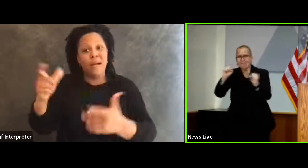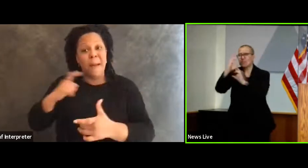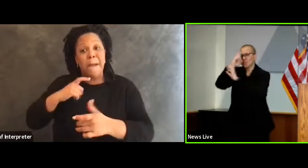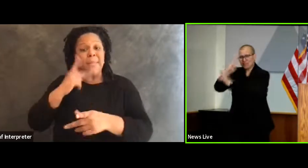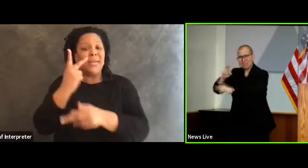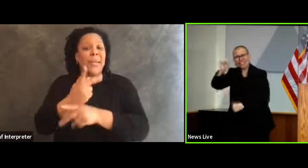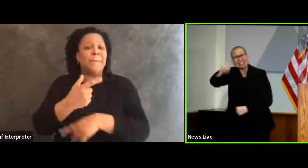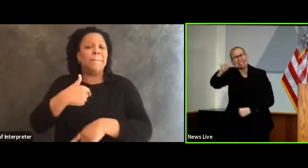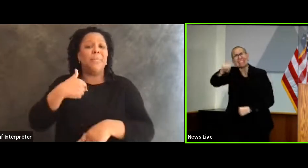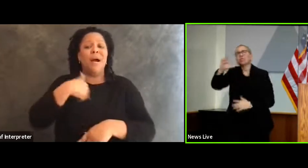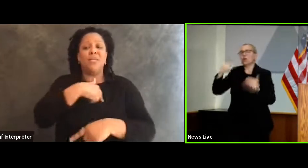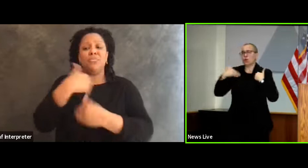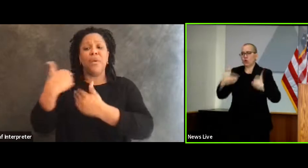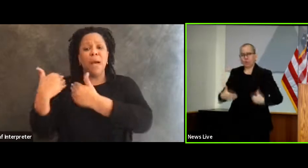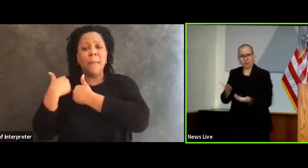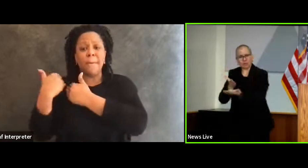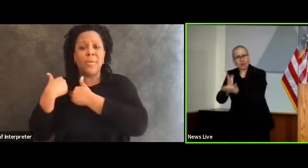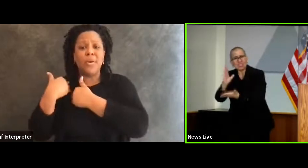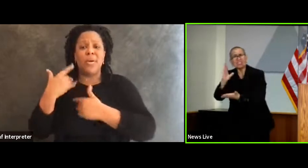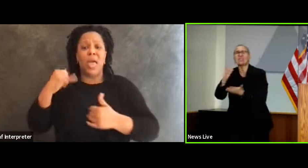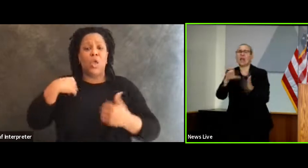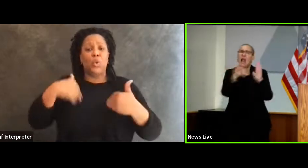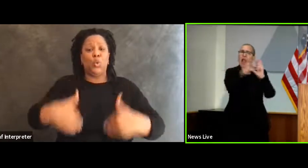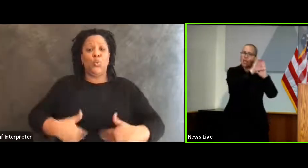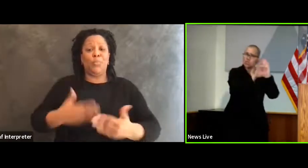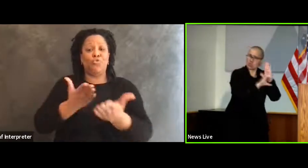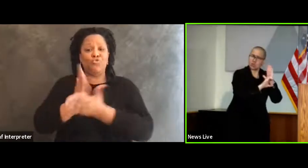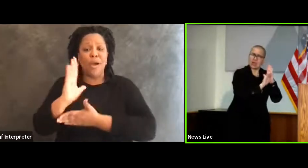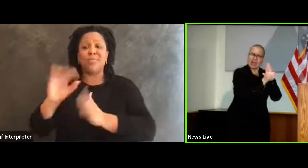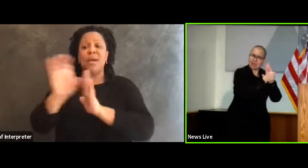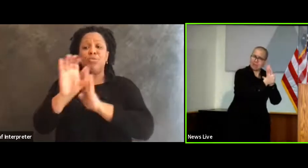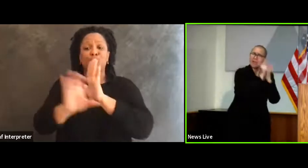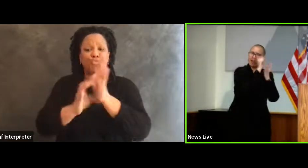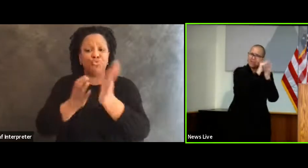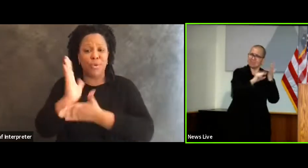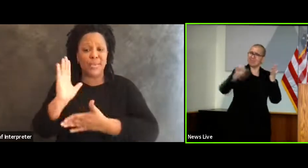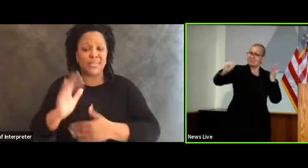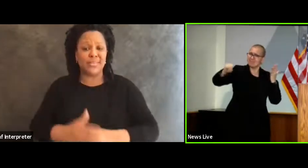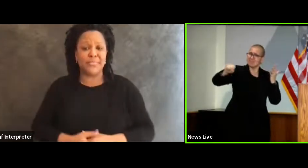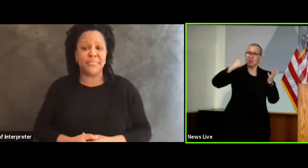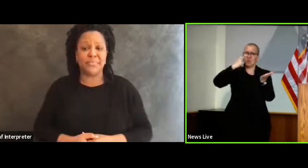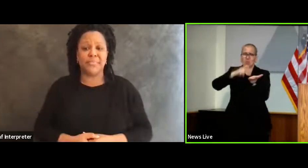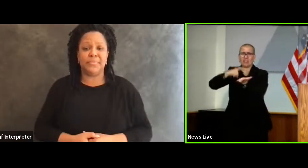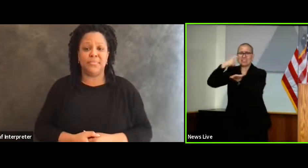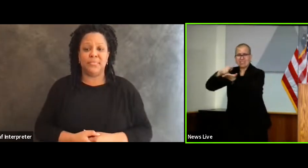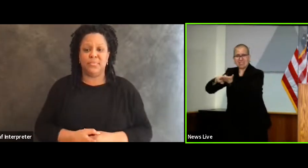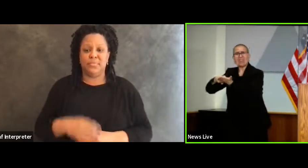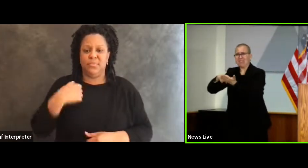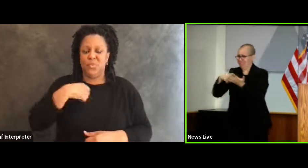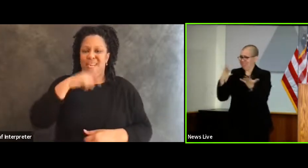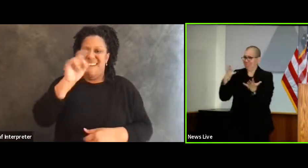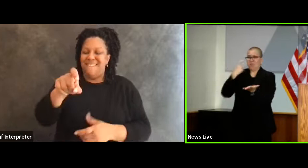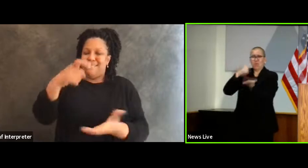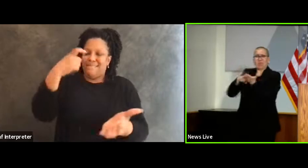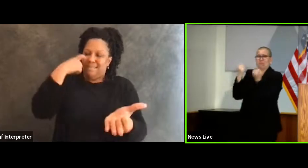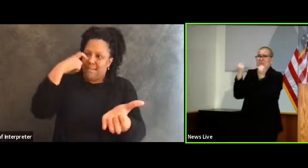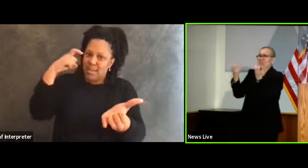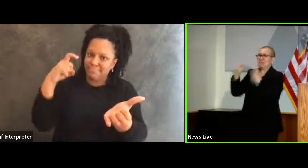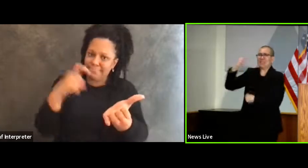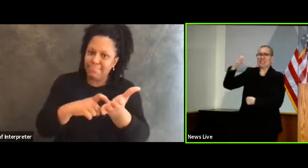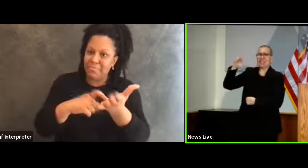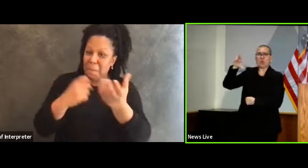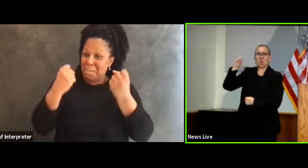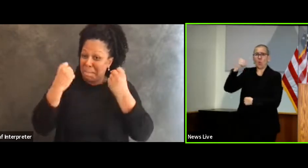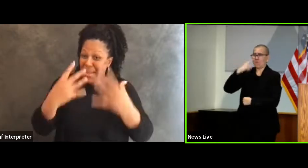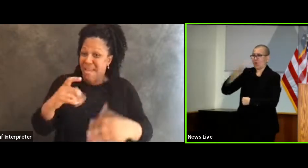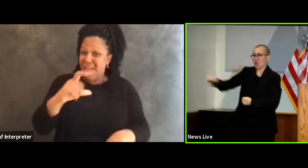rights. It must be acknowledged that there are heroic law enforcement officers who go to work every day,